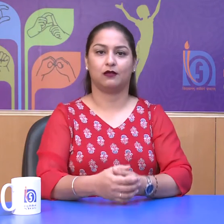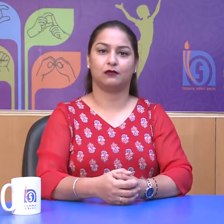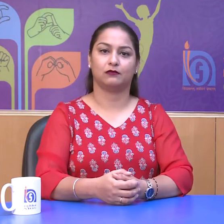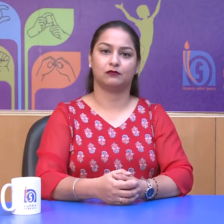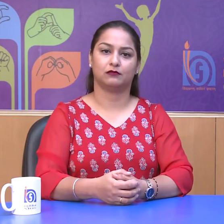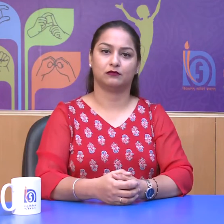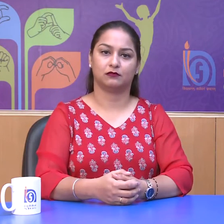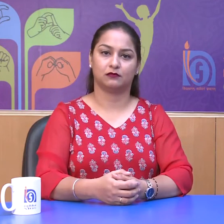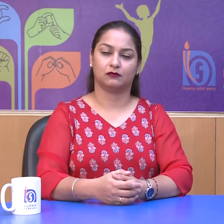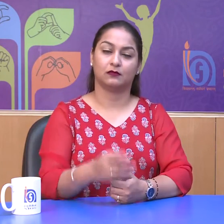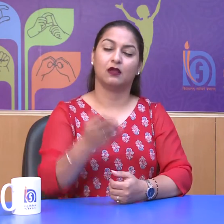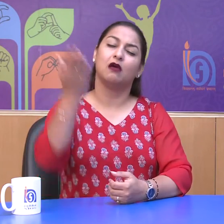like the ancient times.